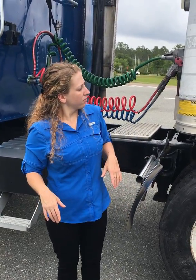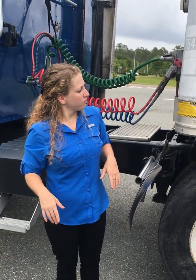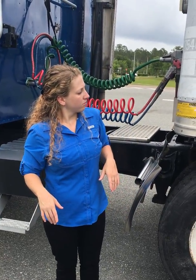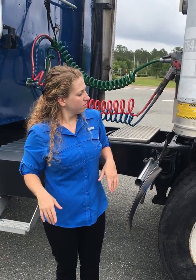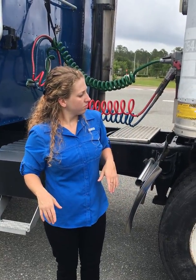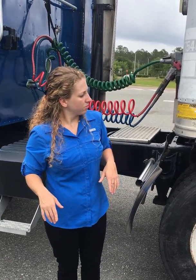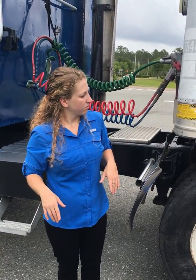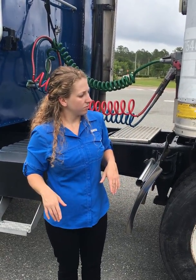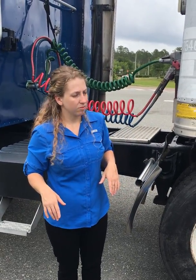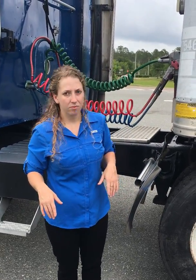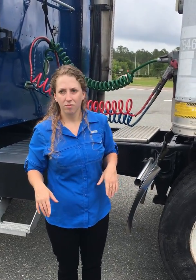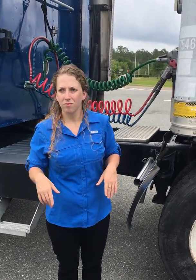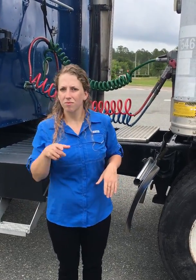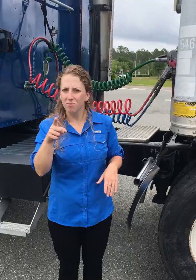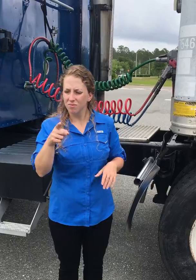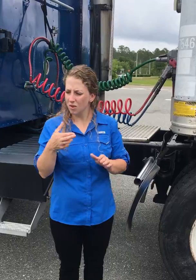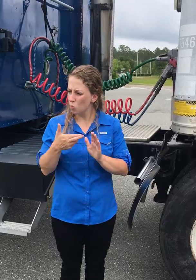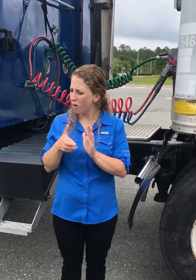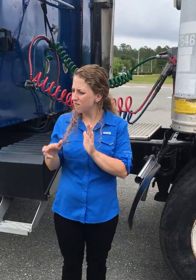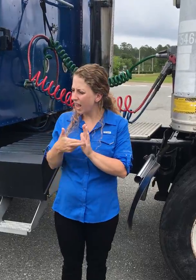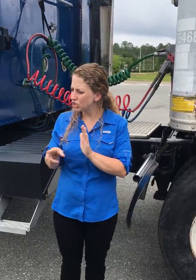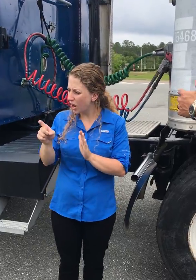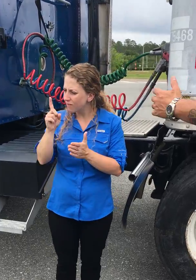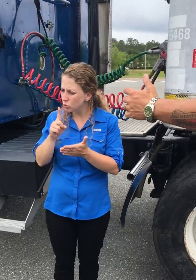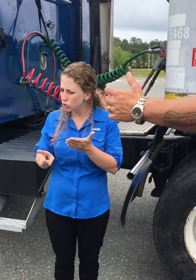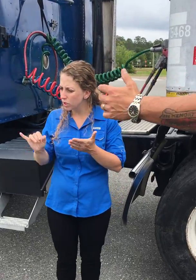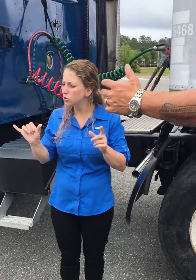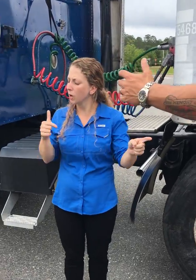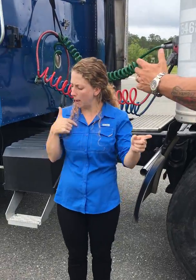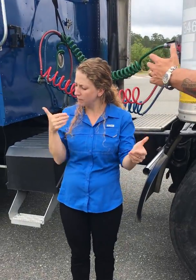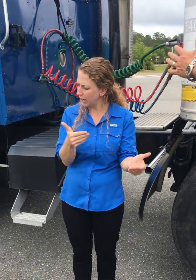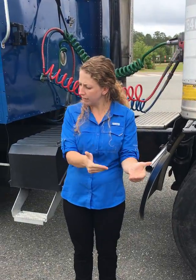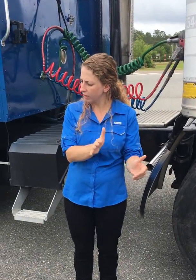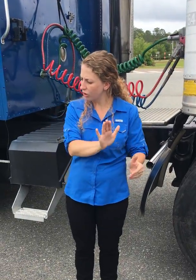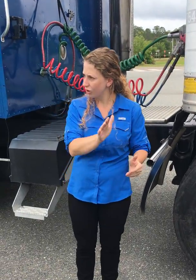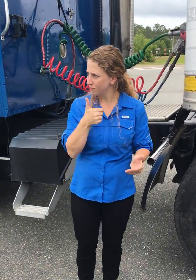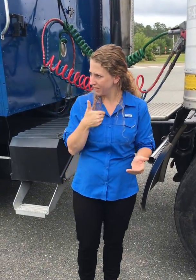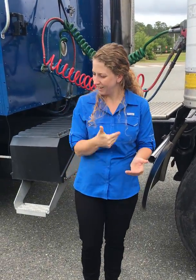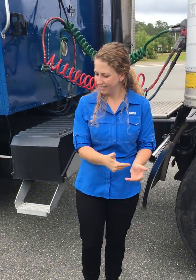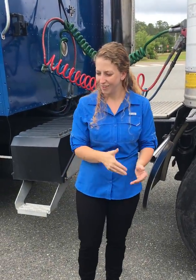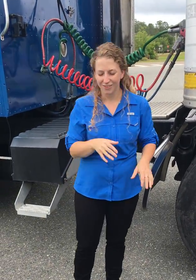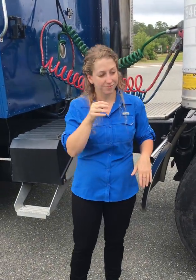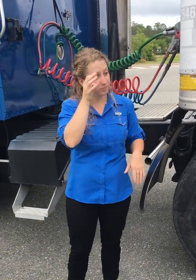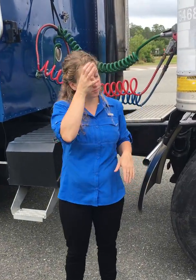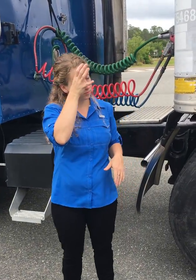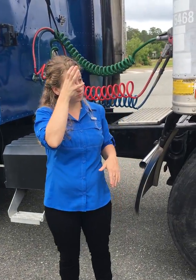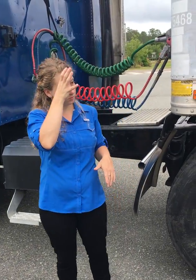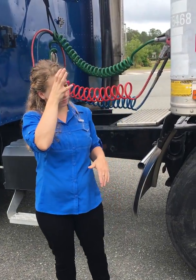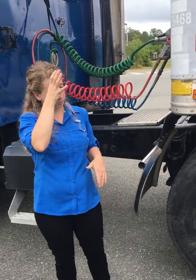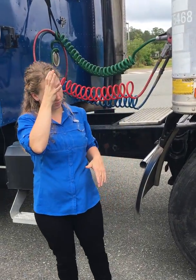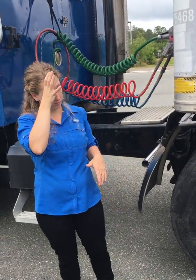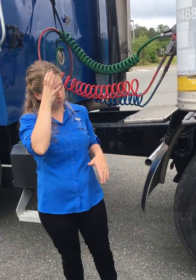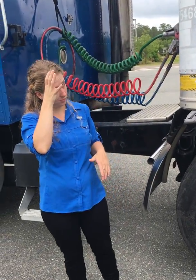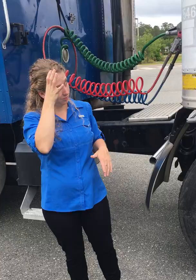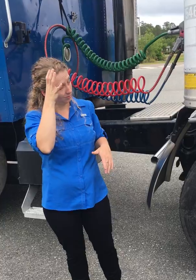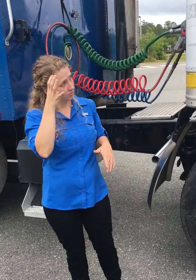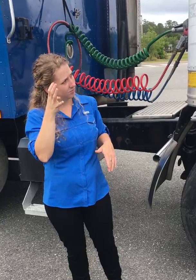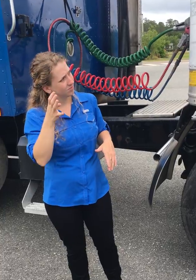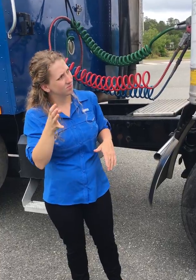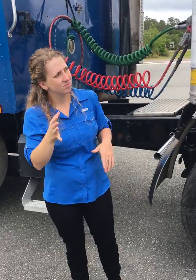What about Also- reflectors? Got to be checked too, or not? Yeah, I'm getting to that. I'm going to inspect the whole appearance of the side